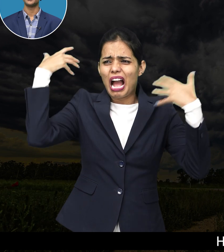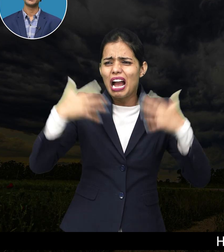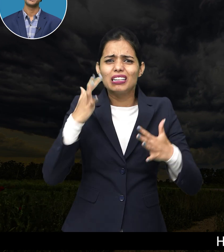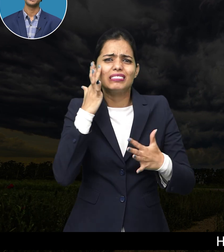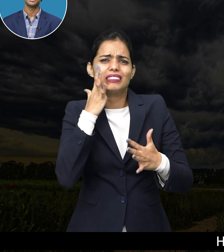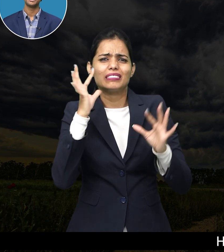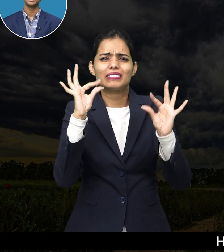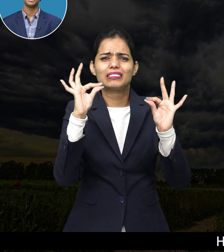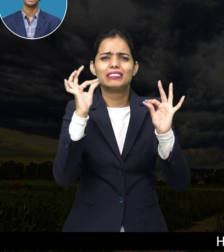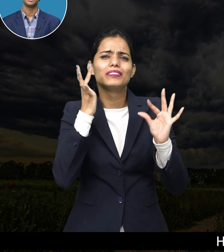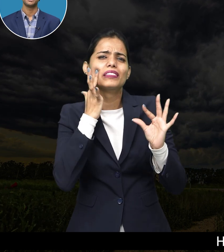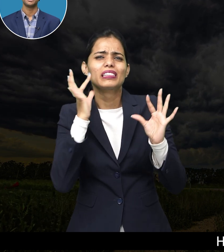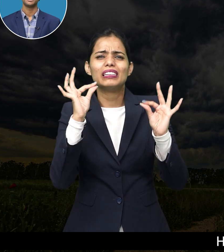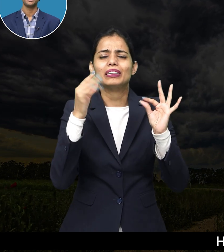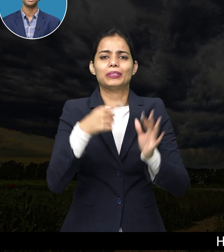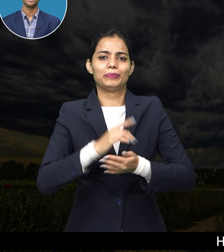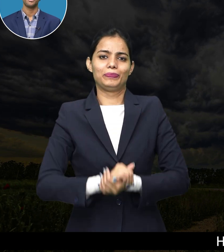humidity,